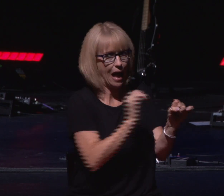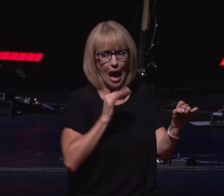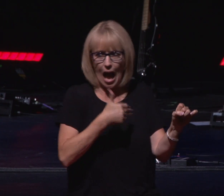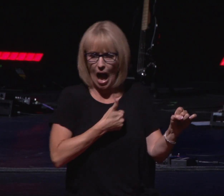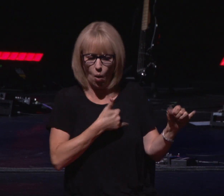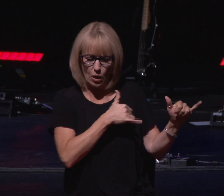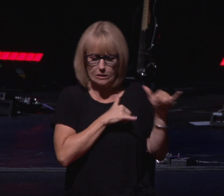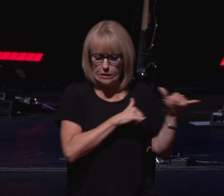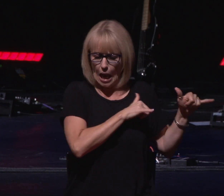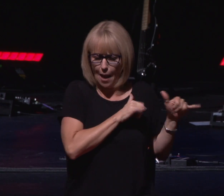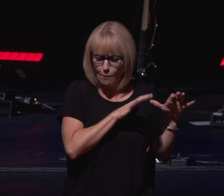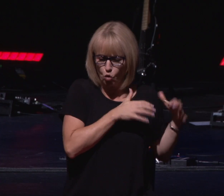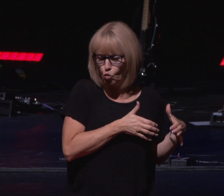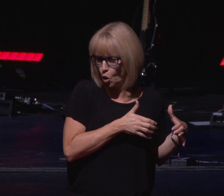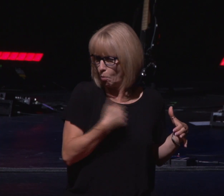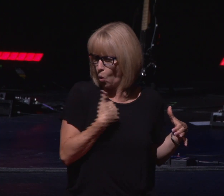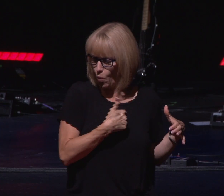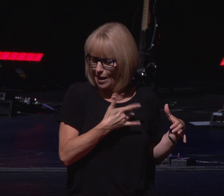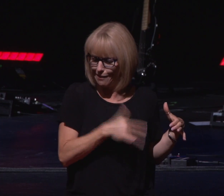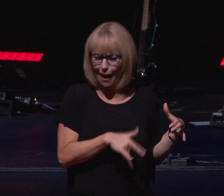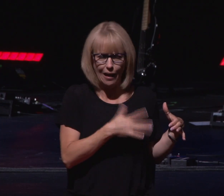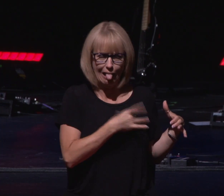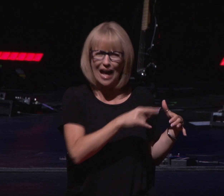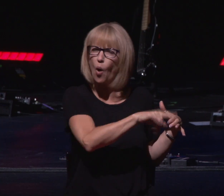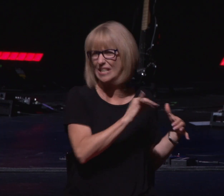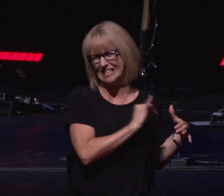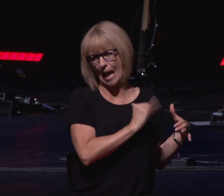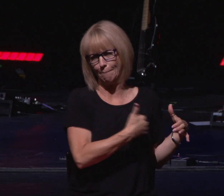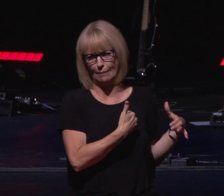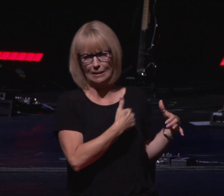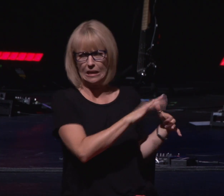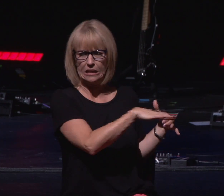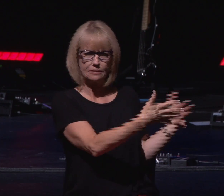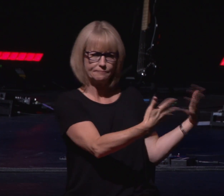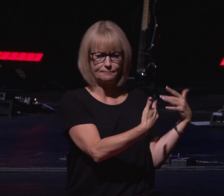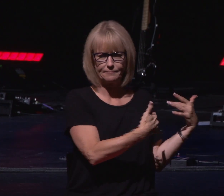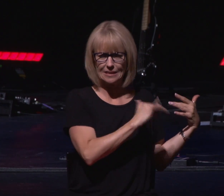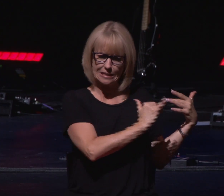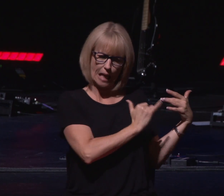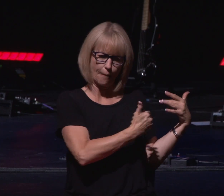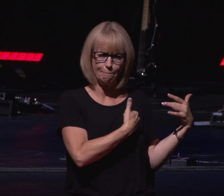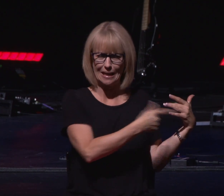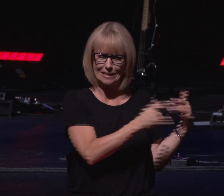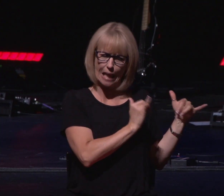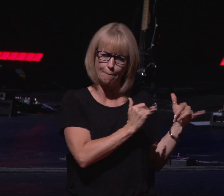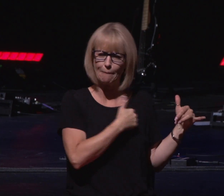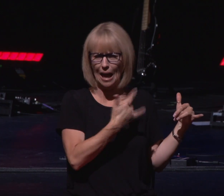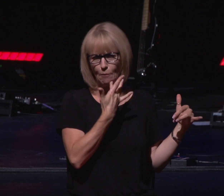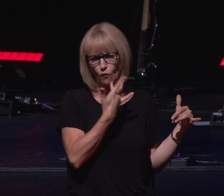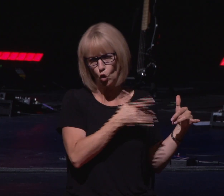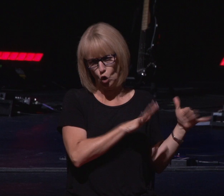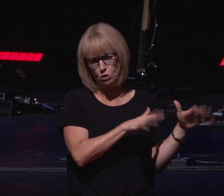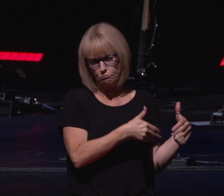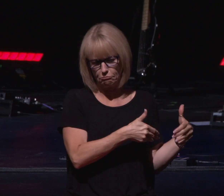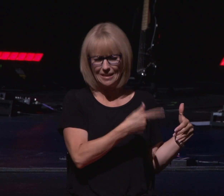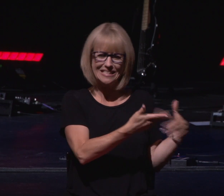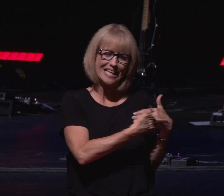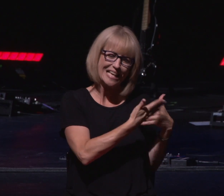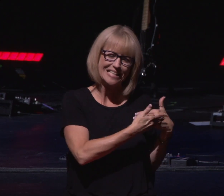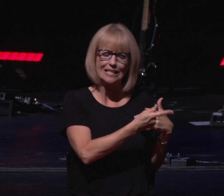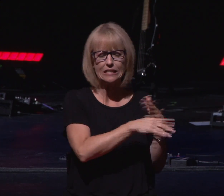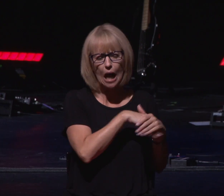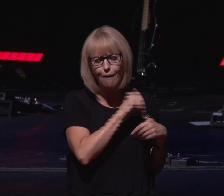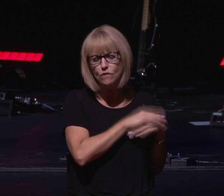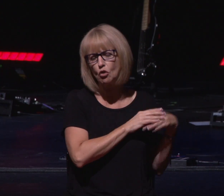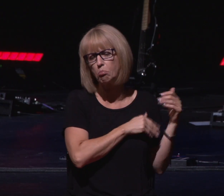kind or alike. We're attracted to people who are alike us. Because there's similarity. We're attracted to people that are easy and comfortable to